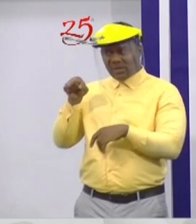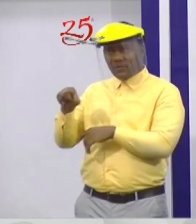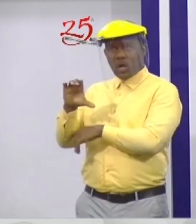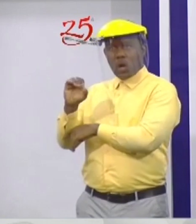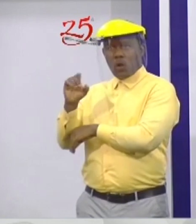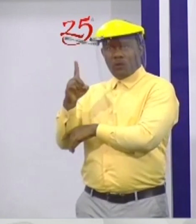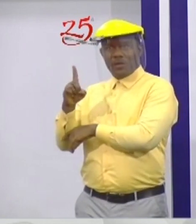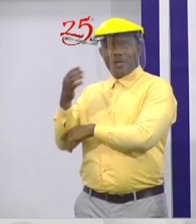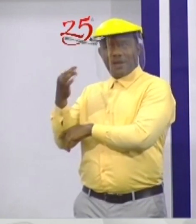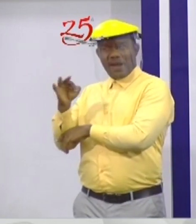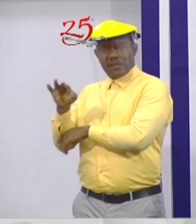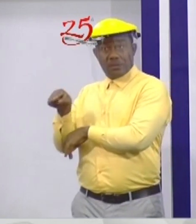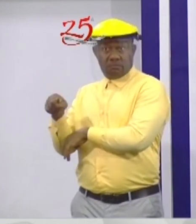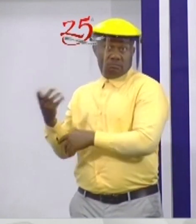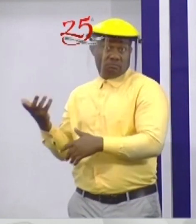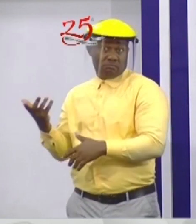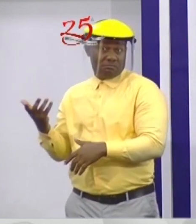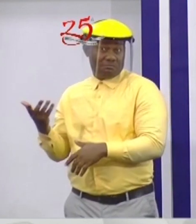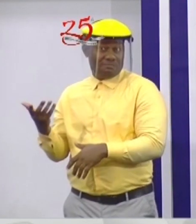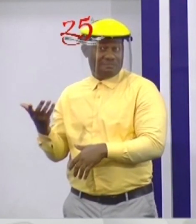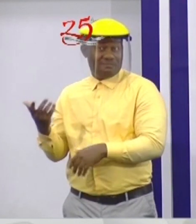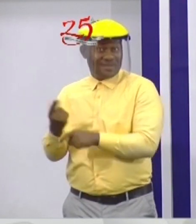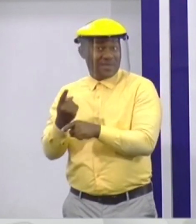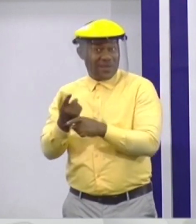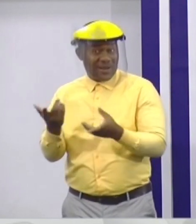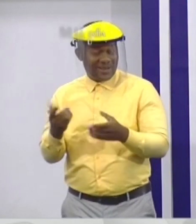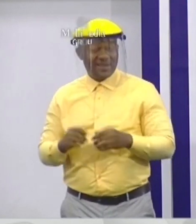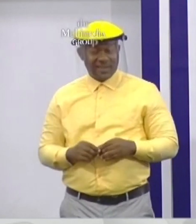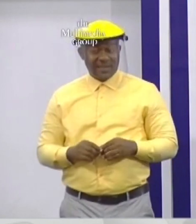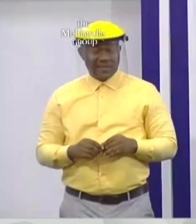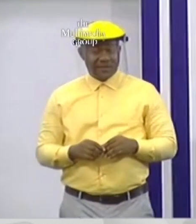automatically the cause of death is COVID-19.